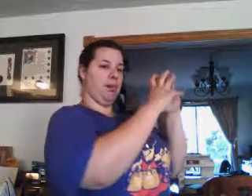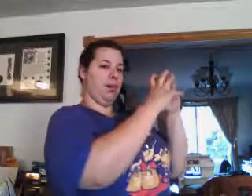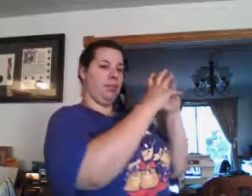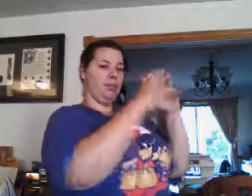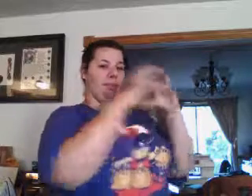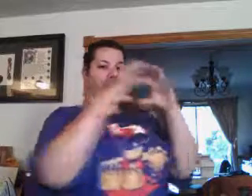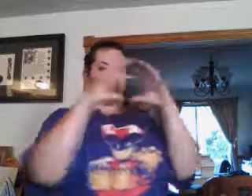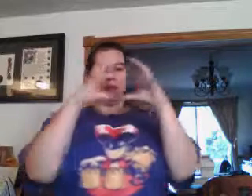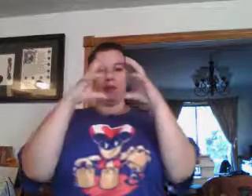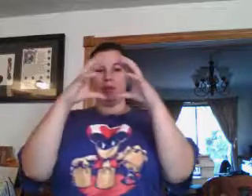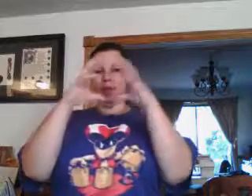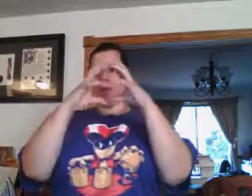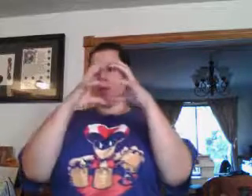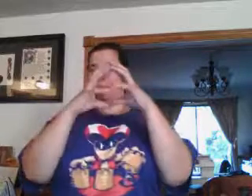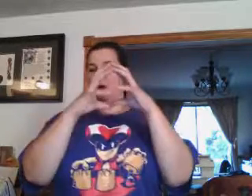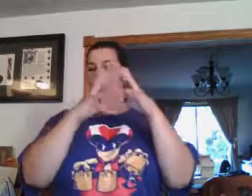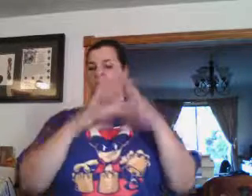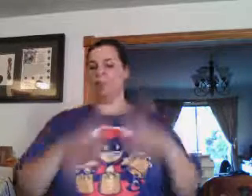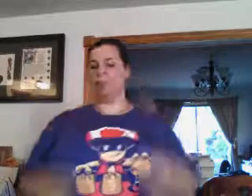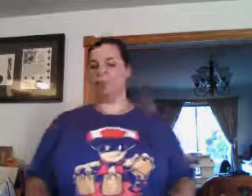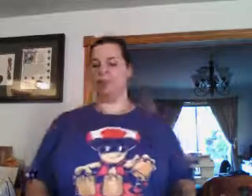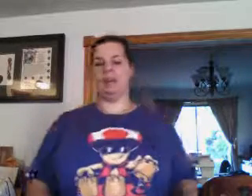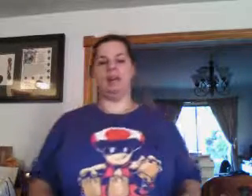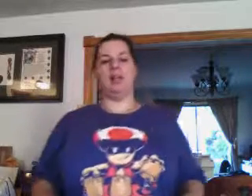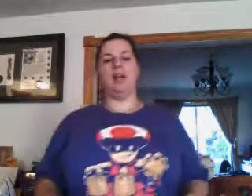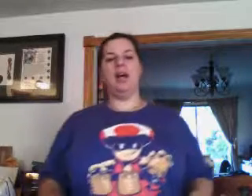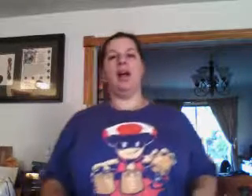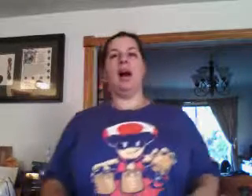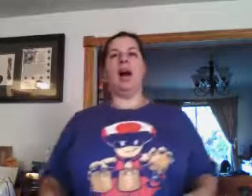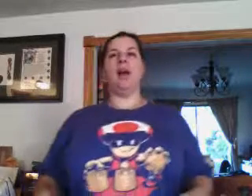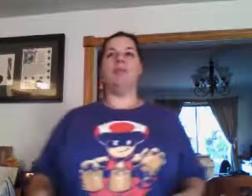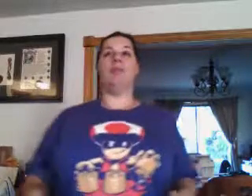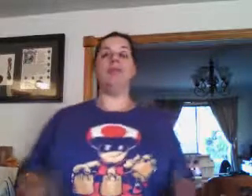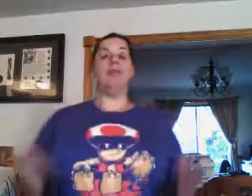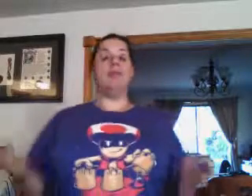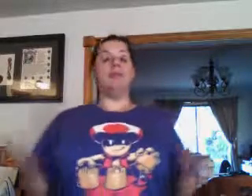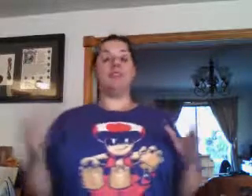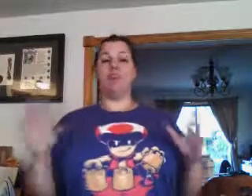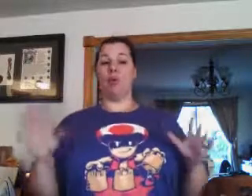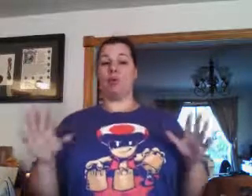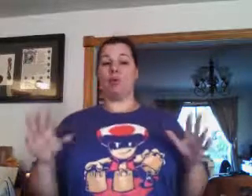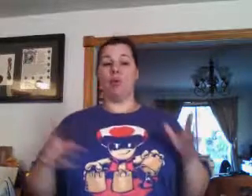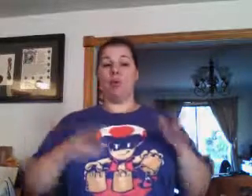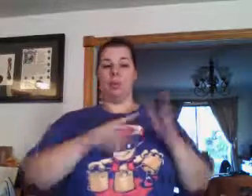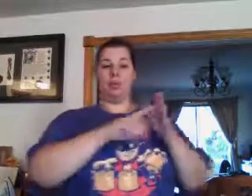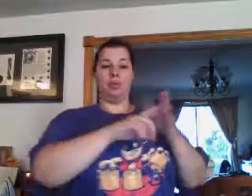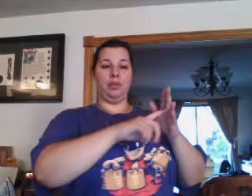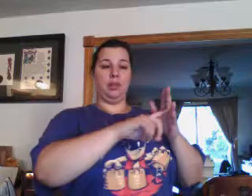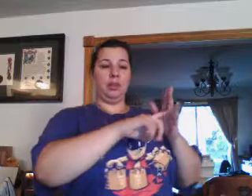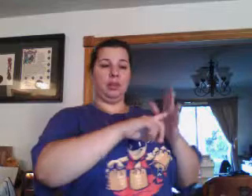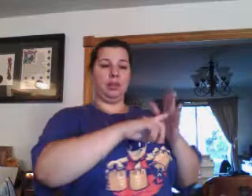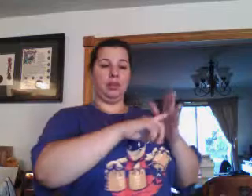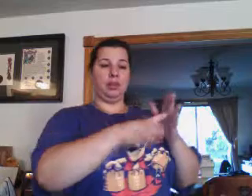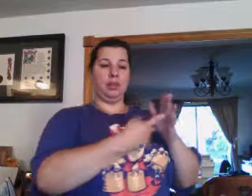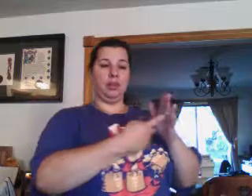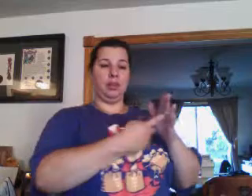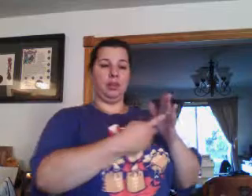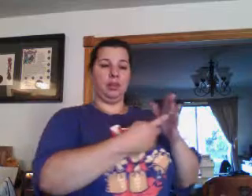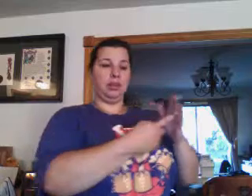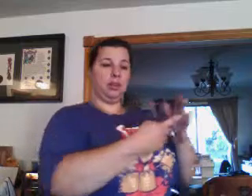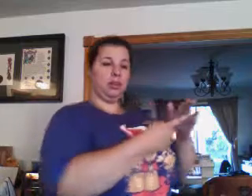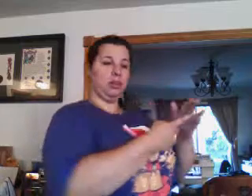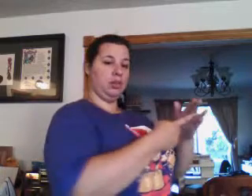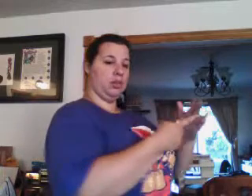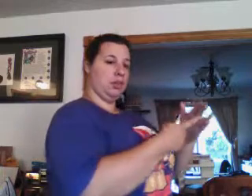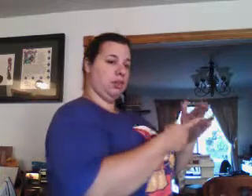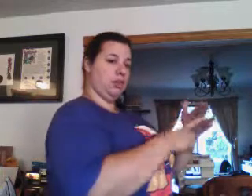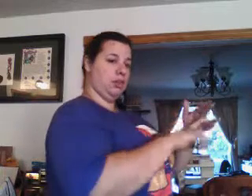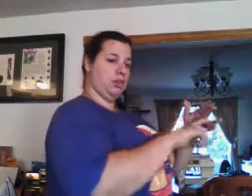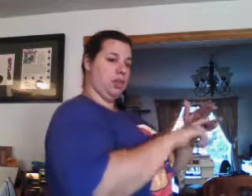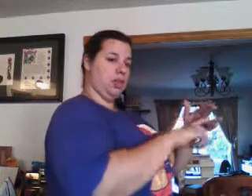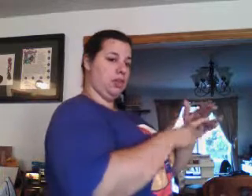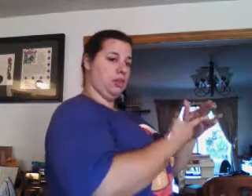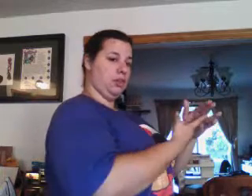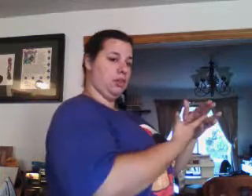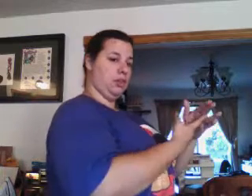Ball. Ball. Very easy. We did start before, which if you remember was start. So we'll do it sideways.